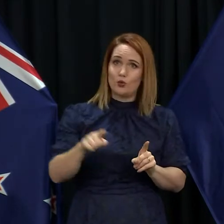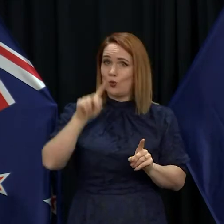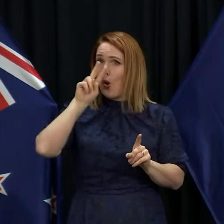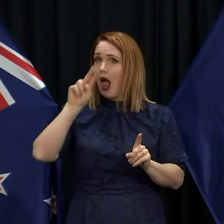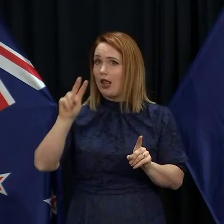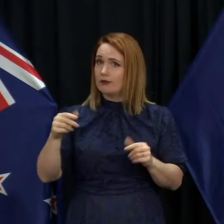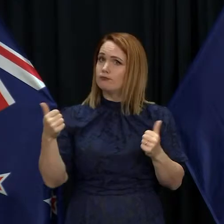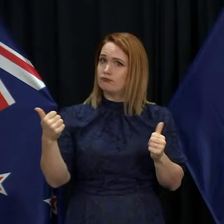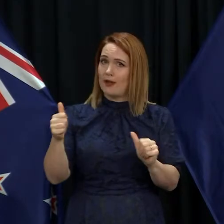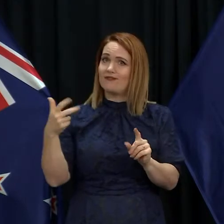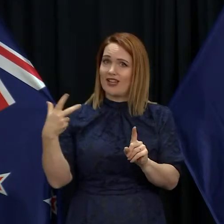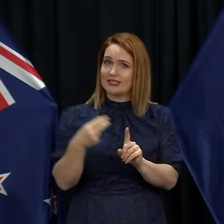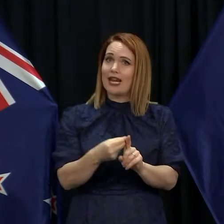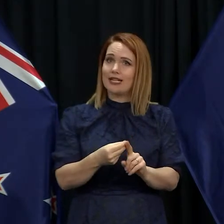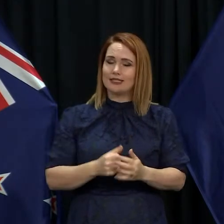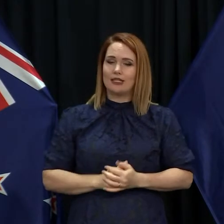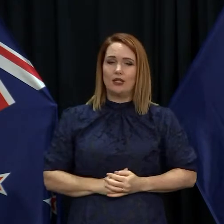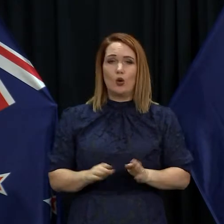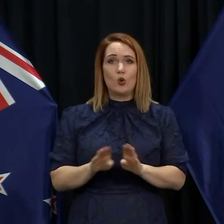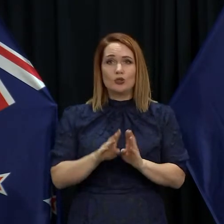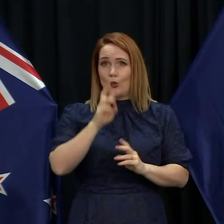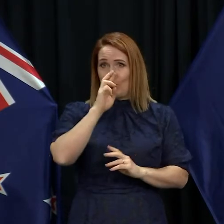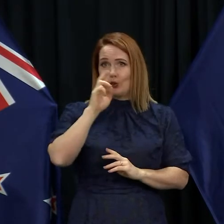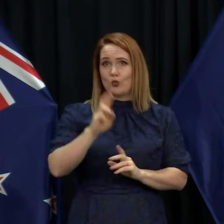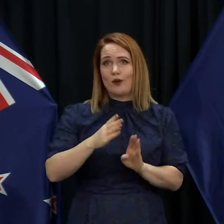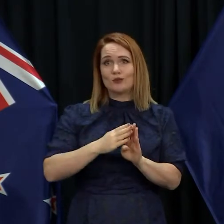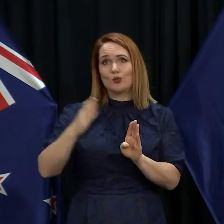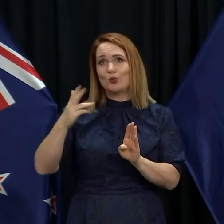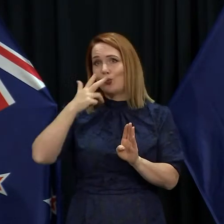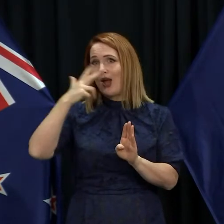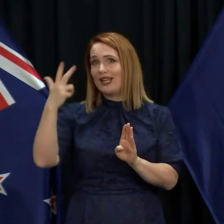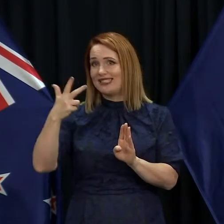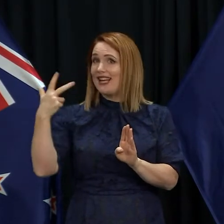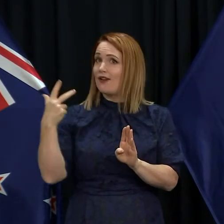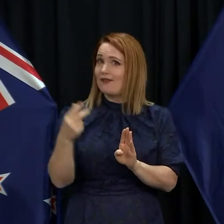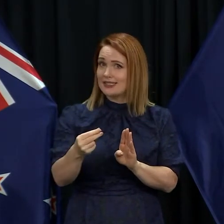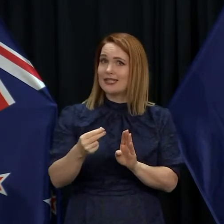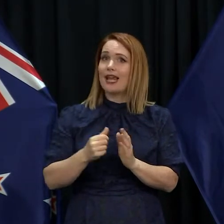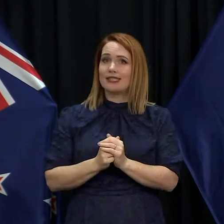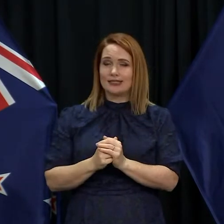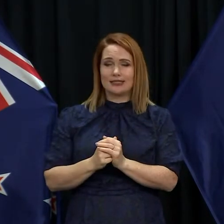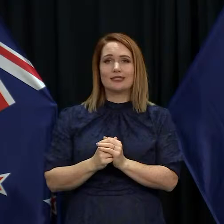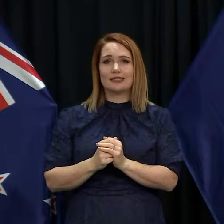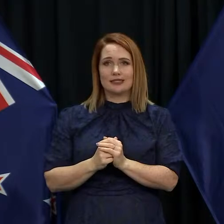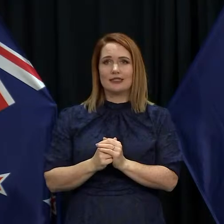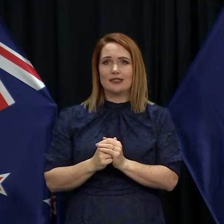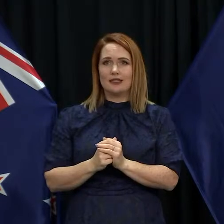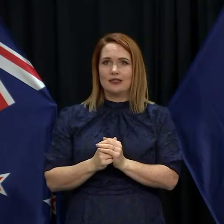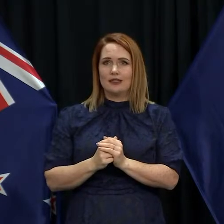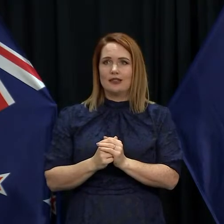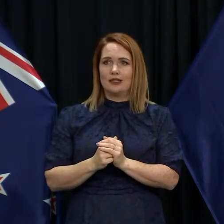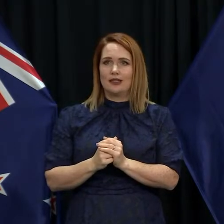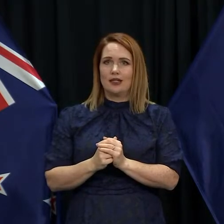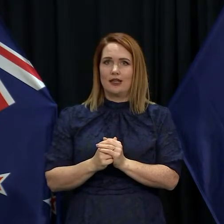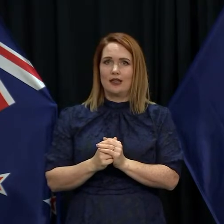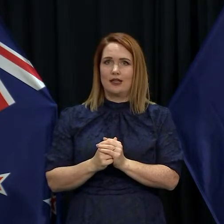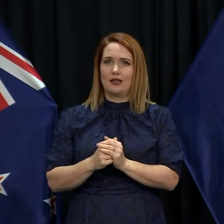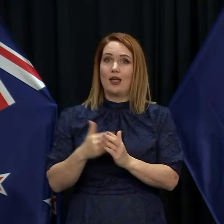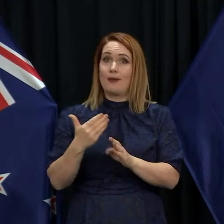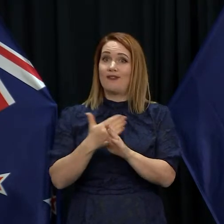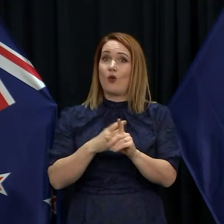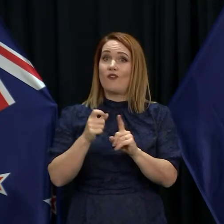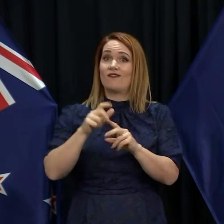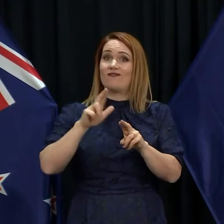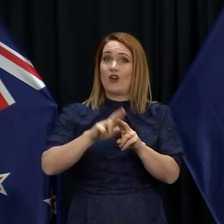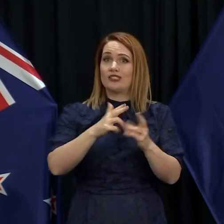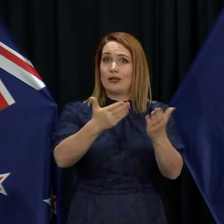also vaccinating 12 to 18 year olds, even before the application had come in from Pfizer to extend